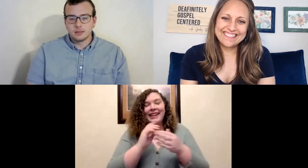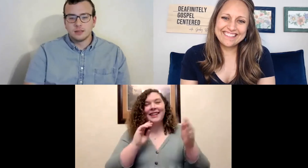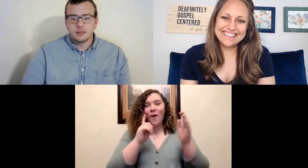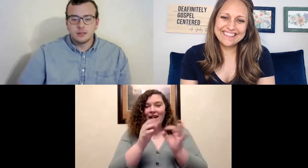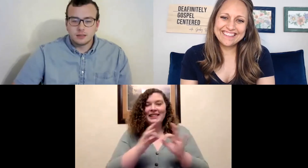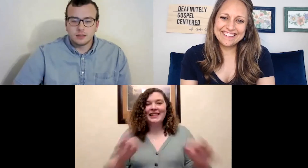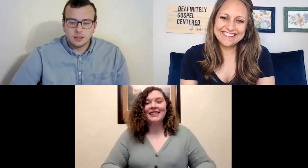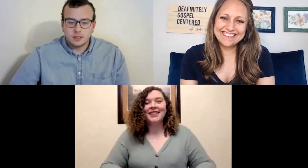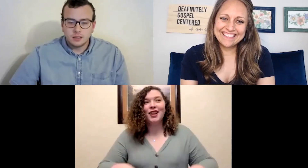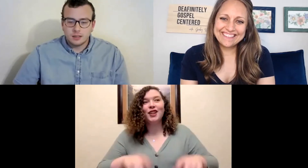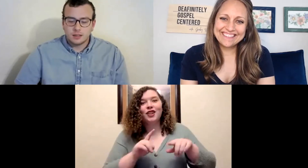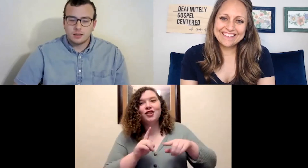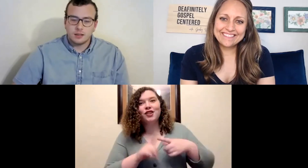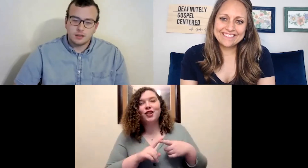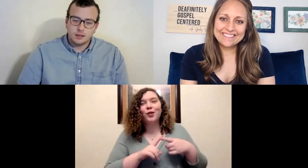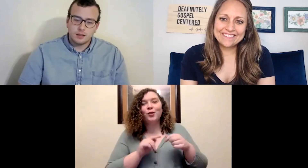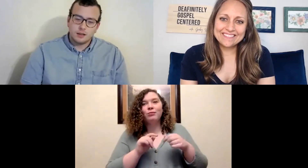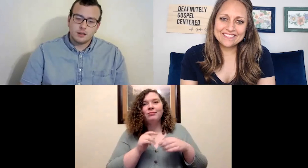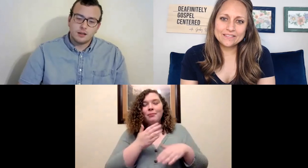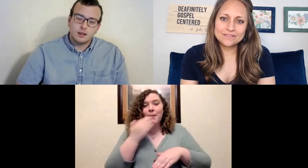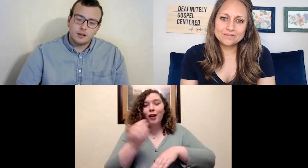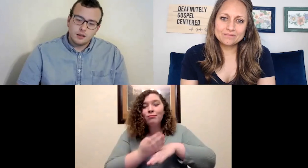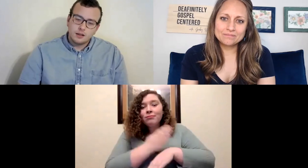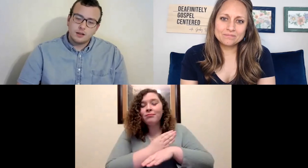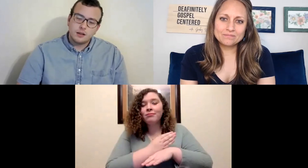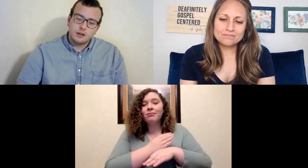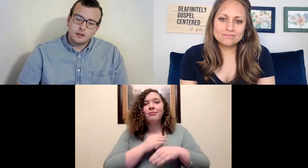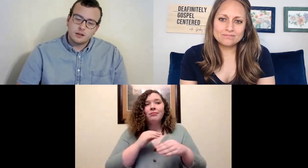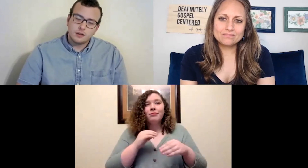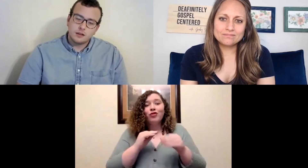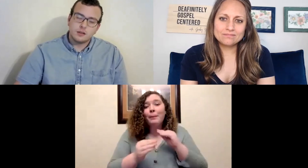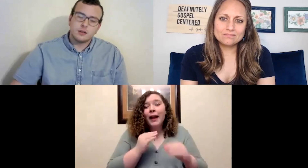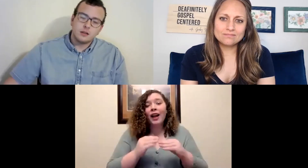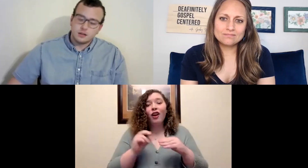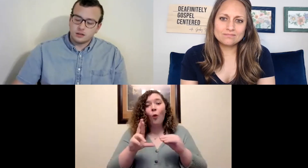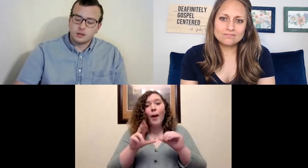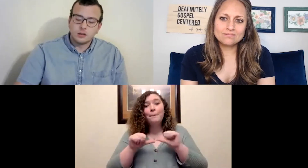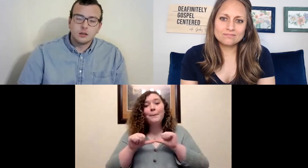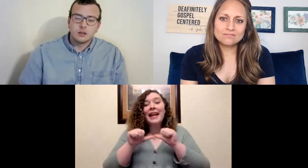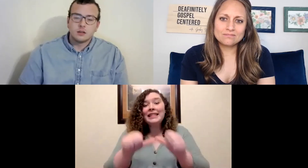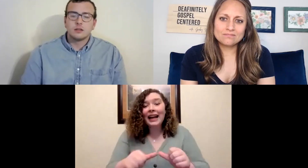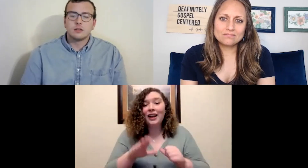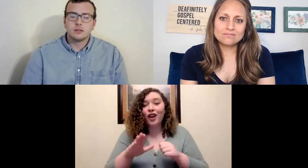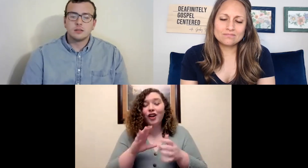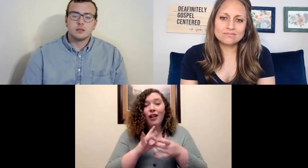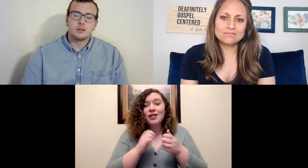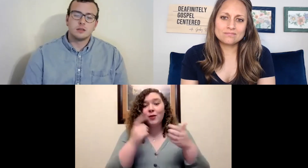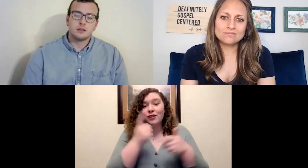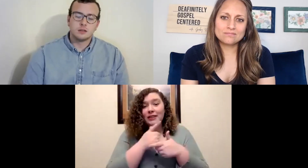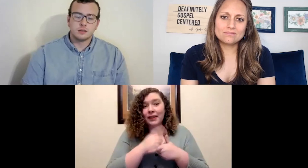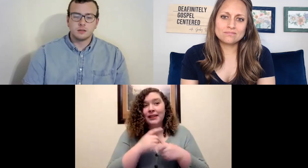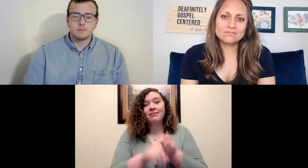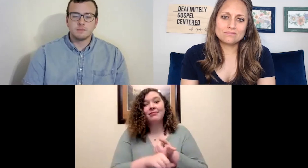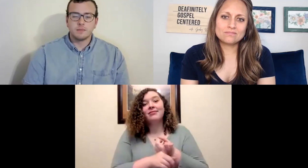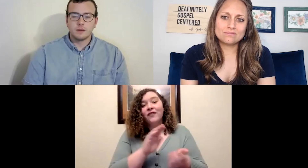Yeah, so to try to put it all into one sentence, to improve, repair,